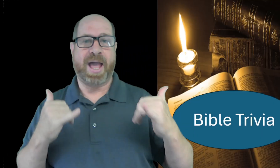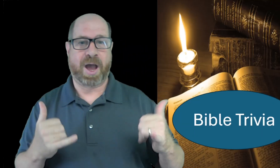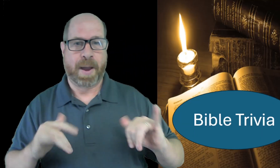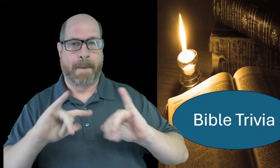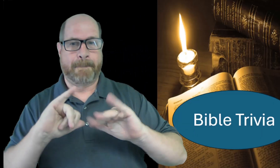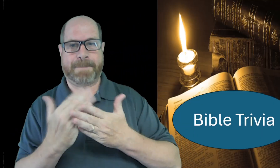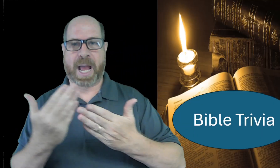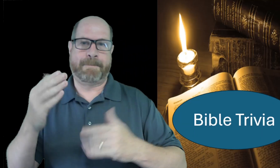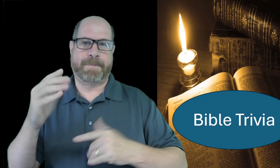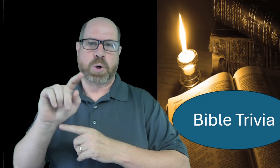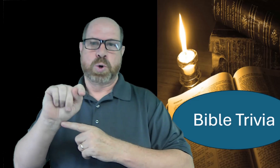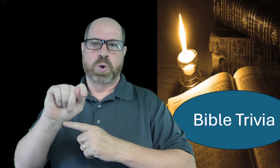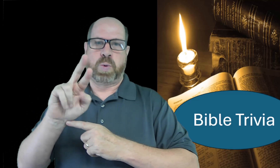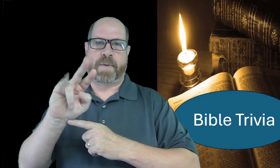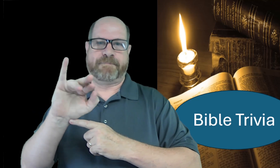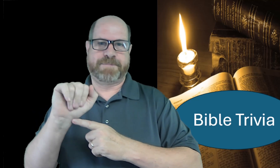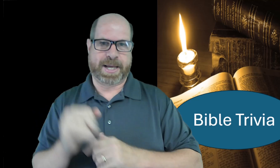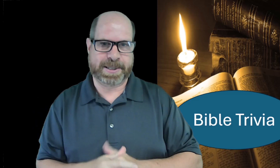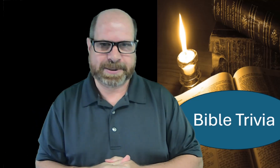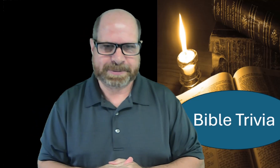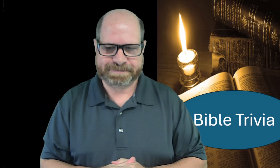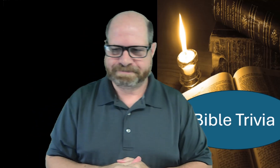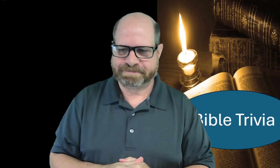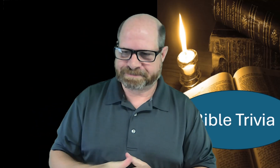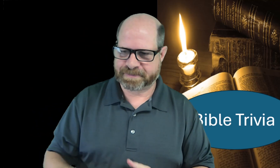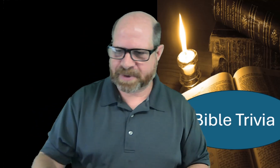So now, Bible trivia.